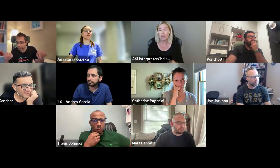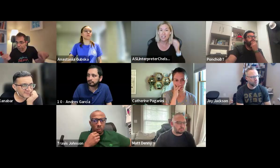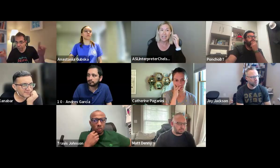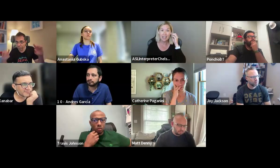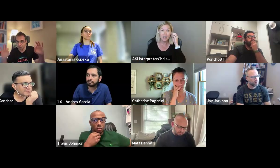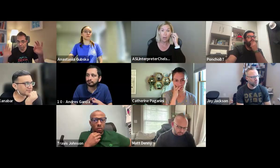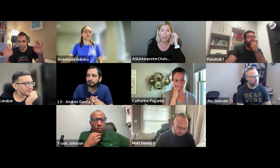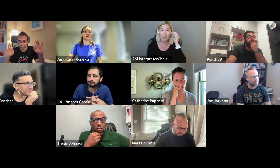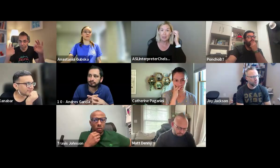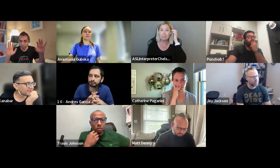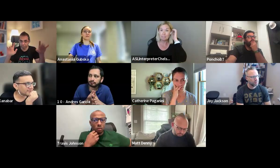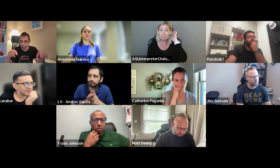on to the next topic?